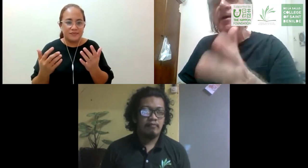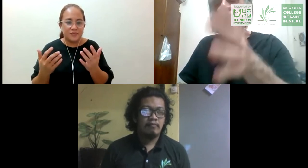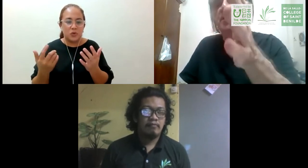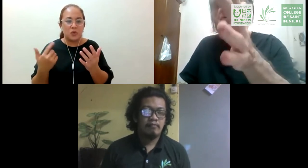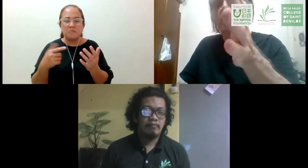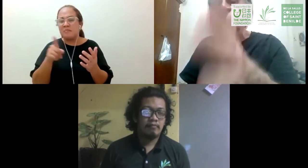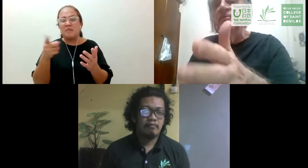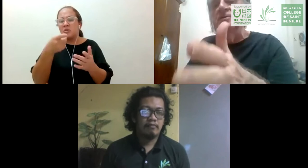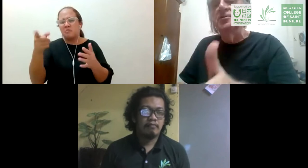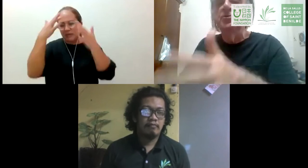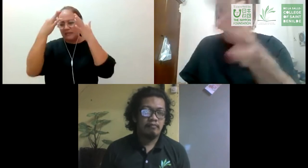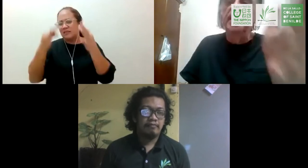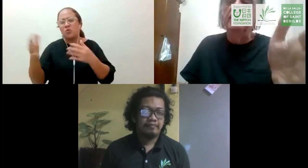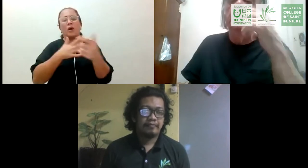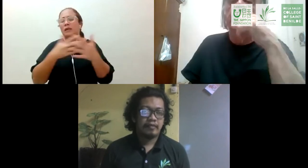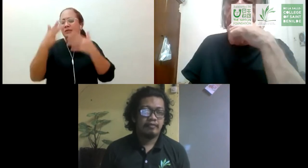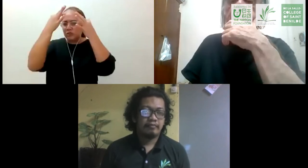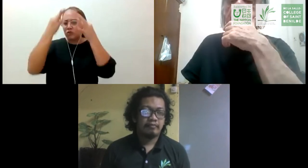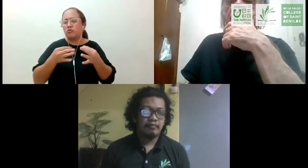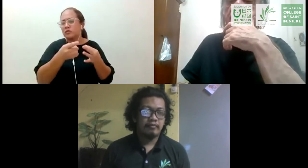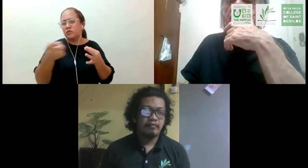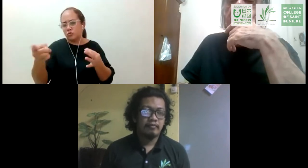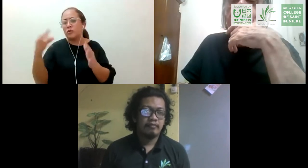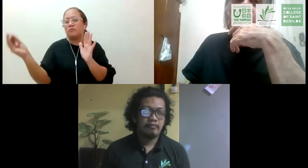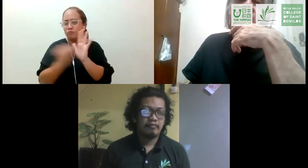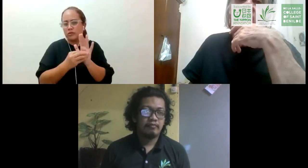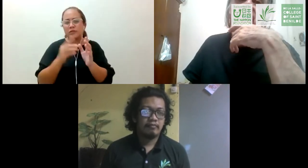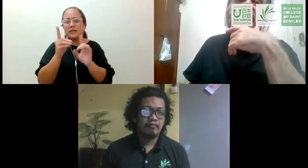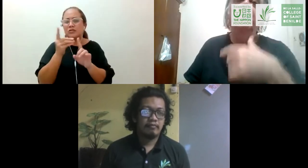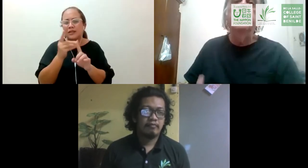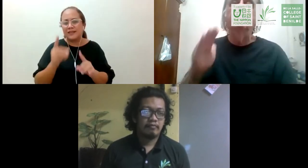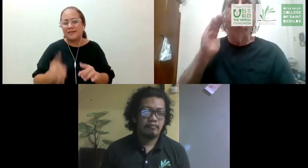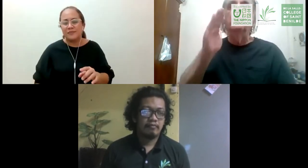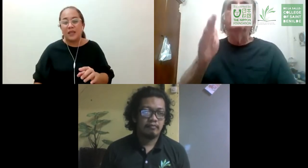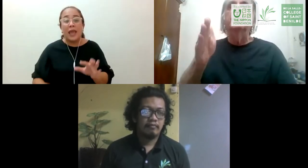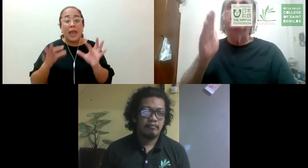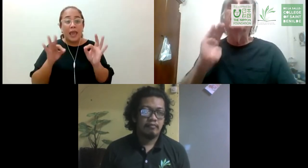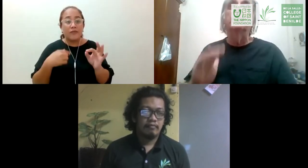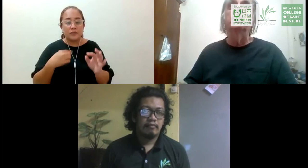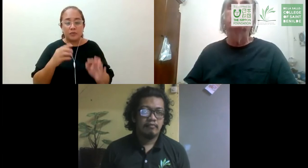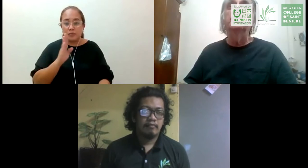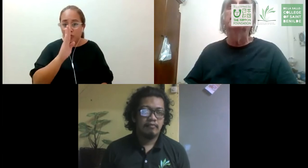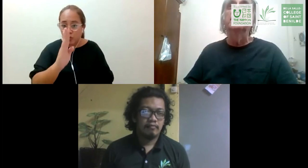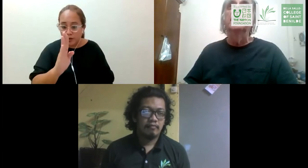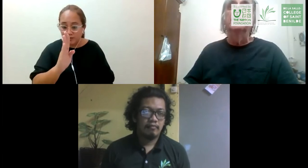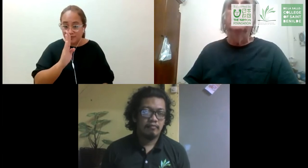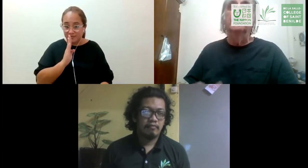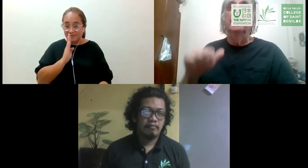You make a decision, and whatever decision you make, we'll put it into the dictionary. I mean, if you have a forward and backward